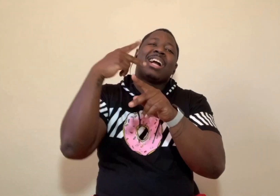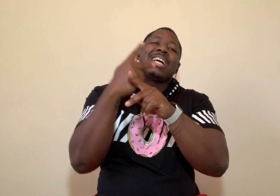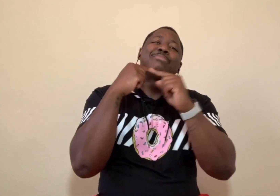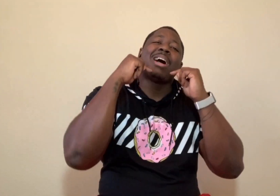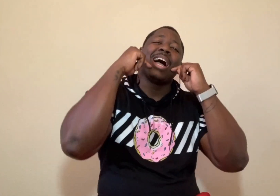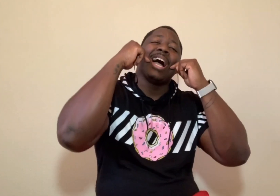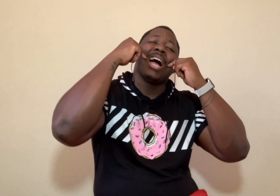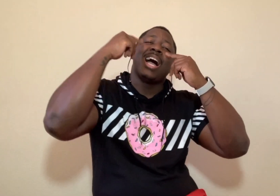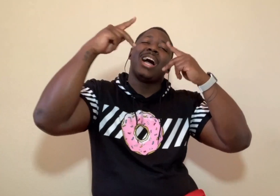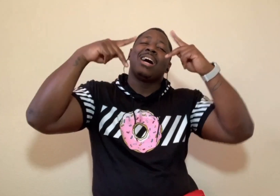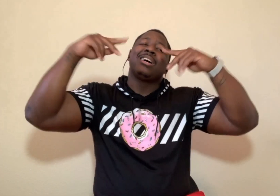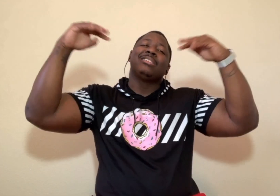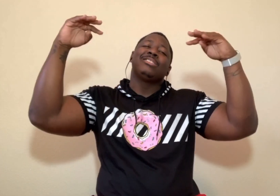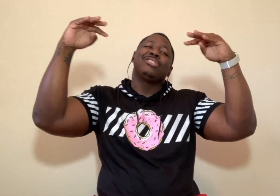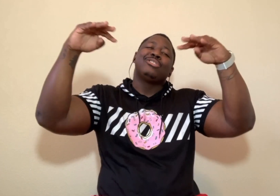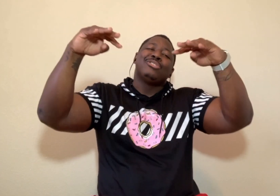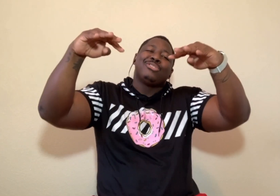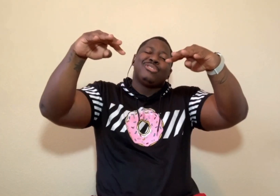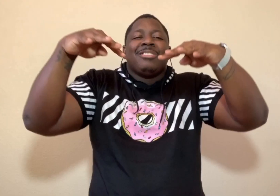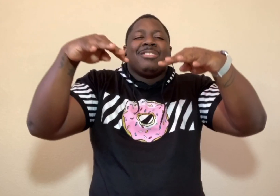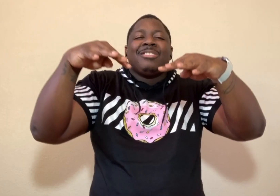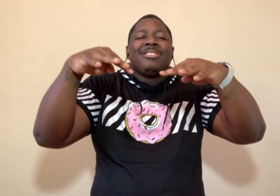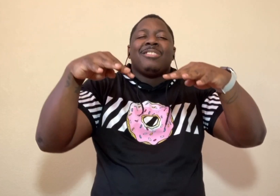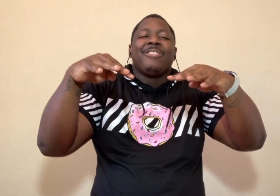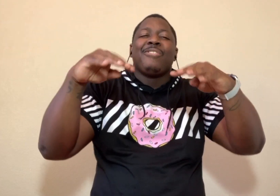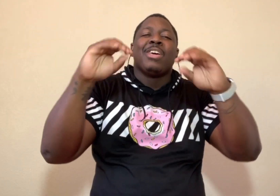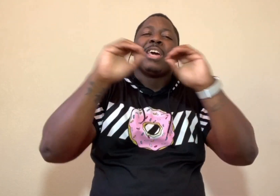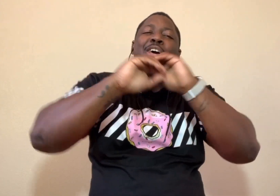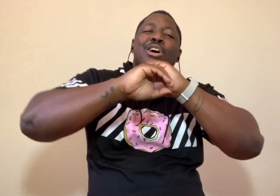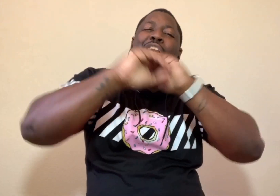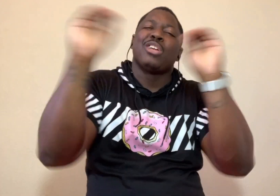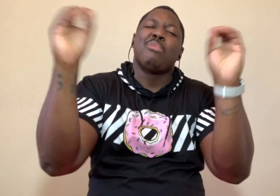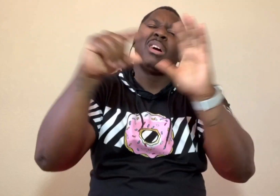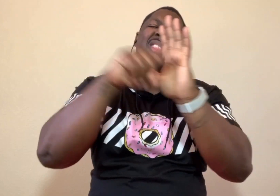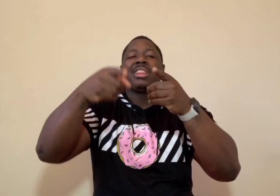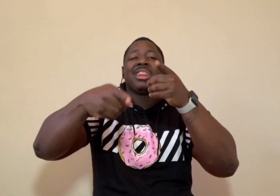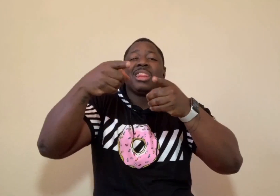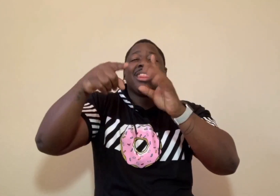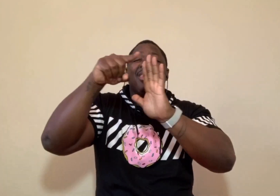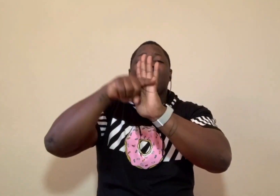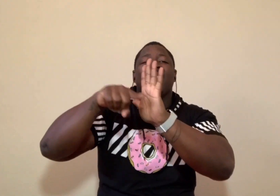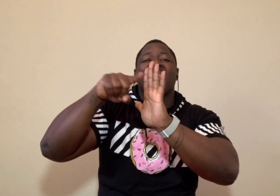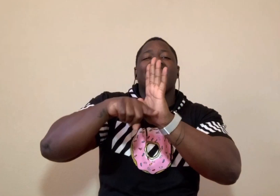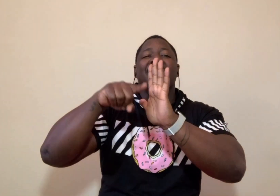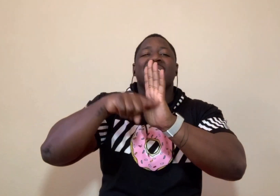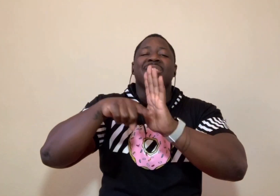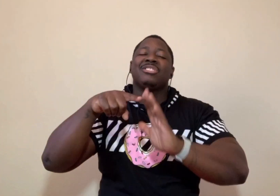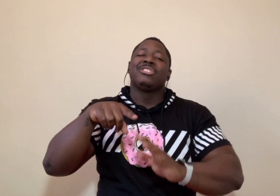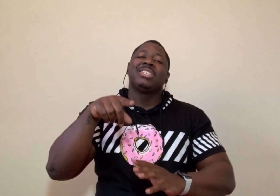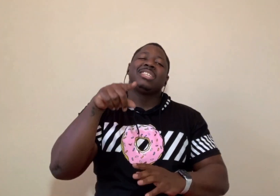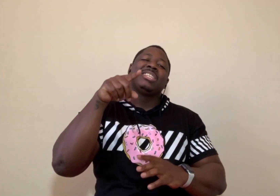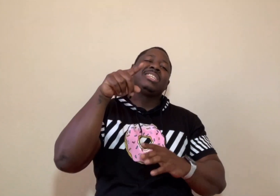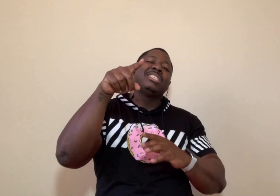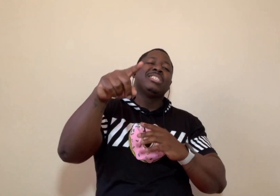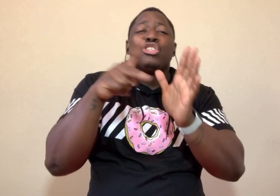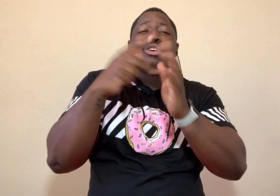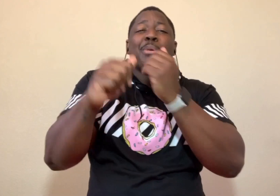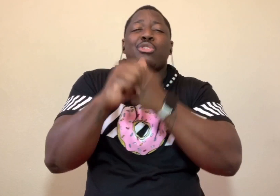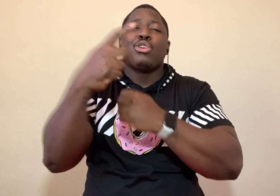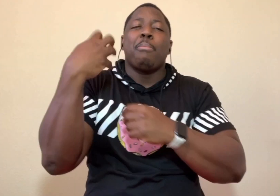of smile that makes the news. Yeah, can't nobody throw shade on your name in these streets. Triple threat, you a